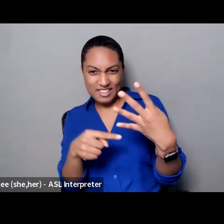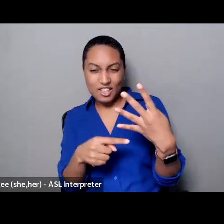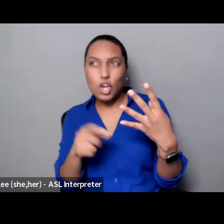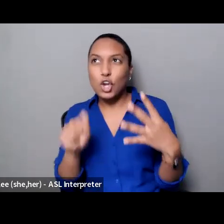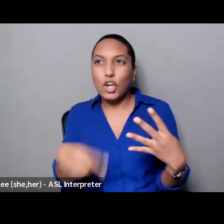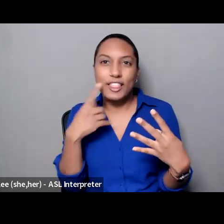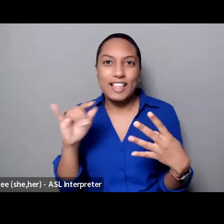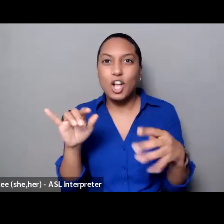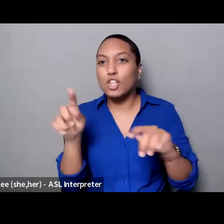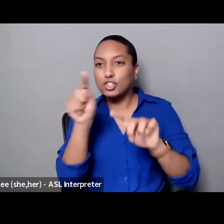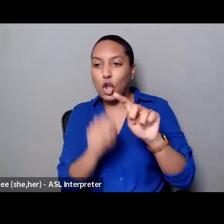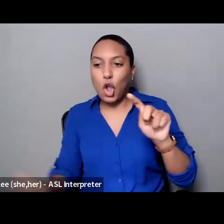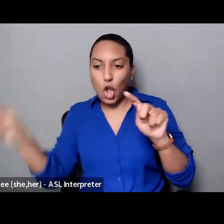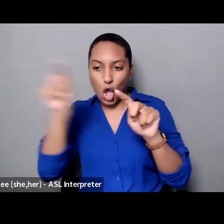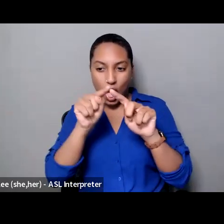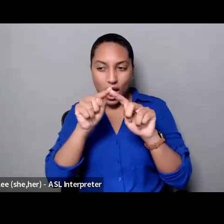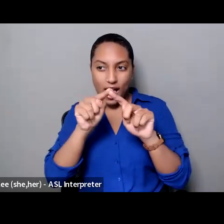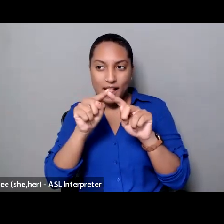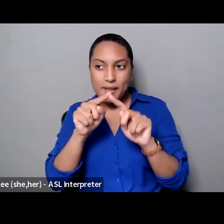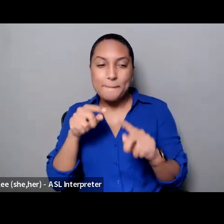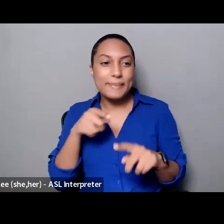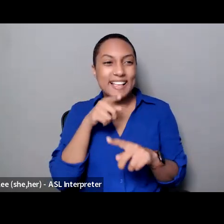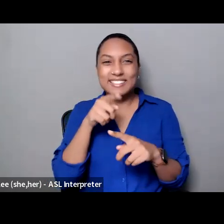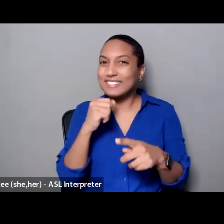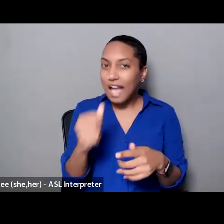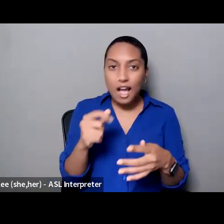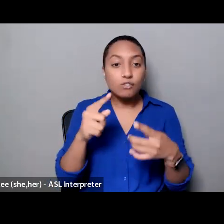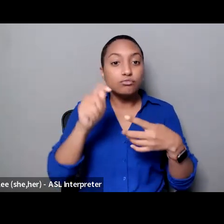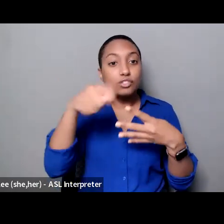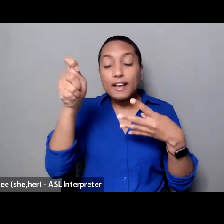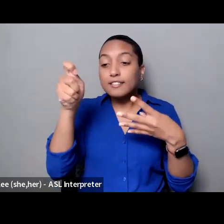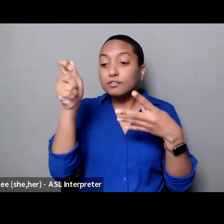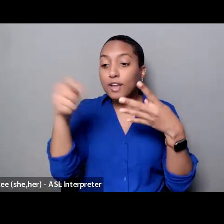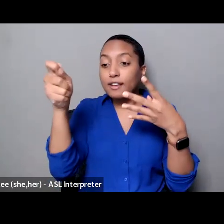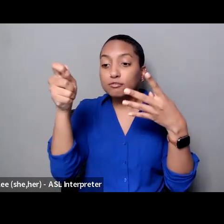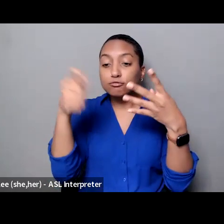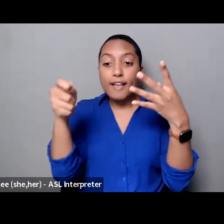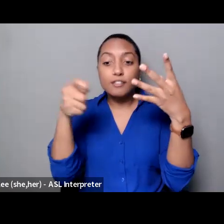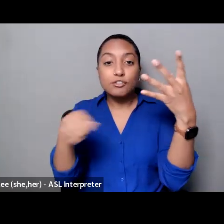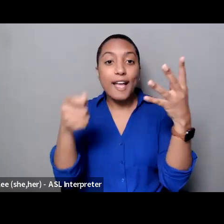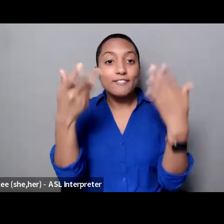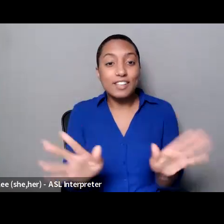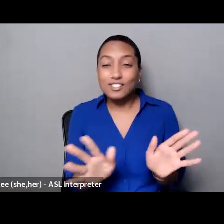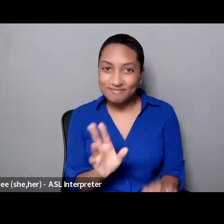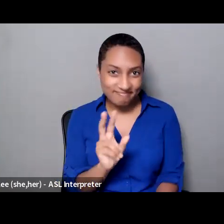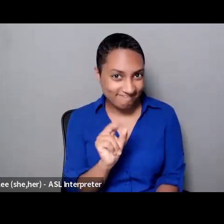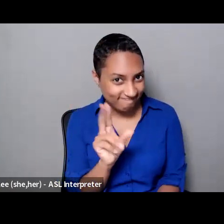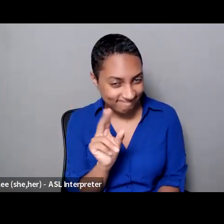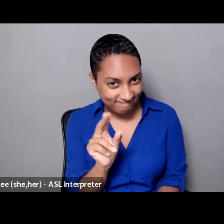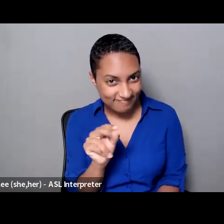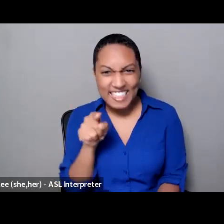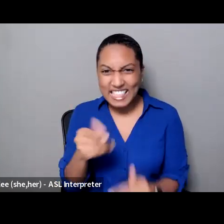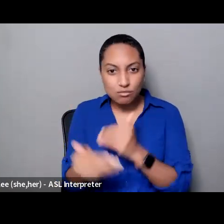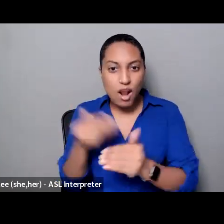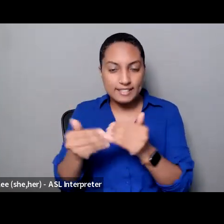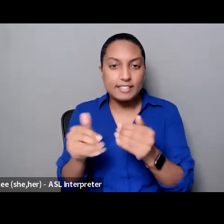not linear, and it's not step 1 and step 4 and you're done. But the first thing that you